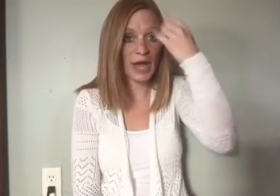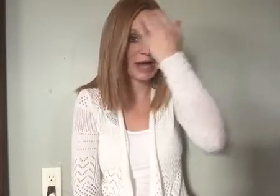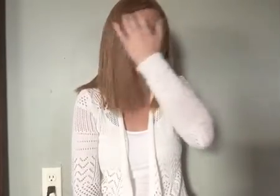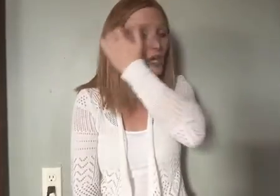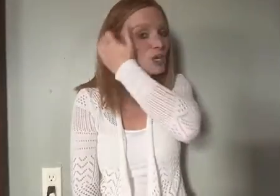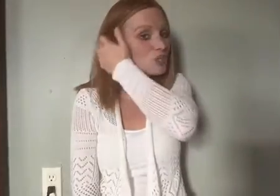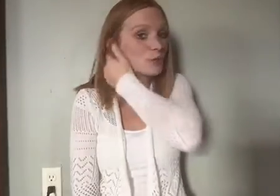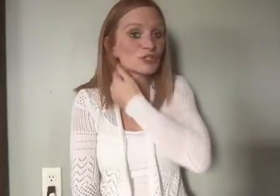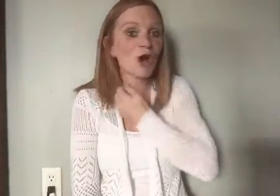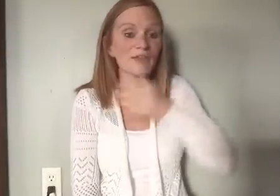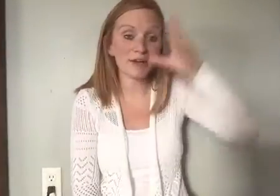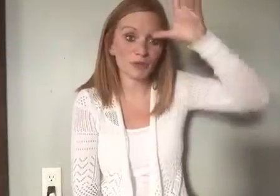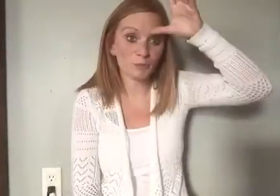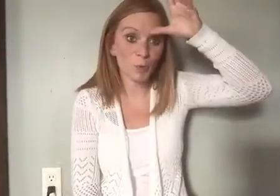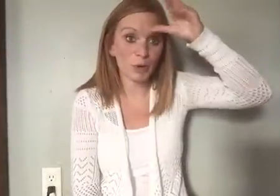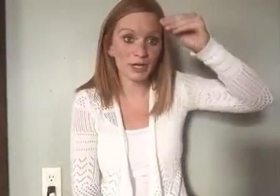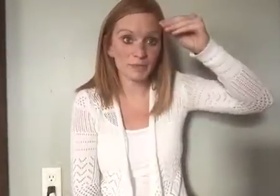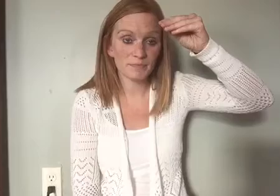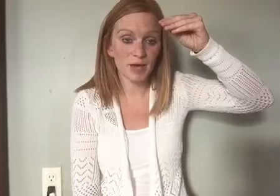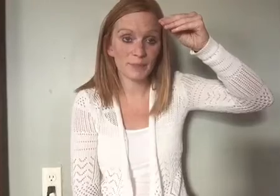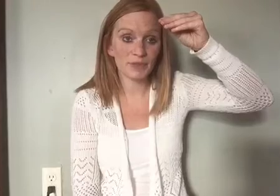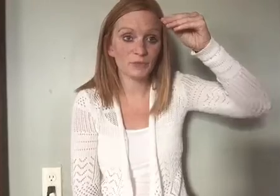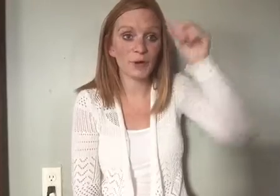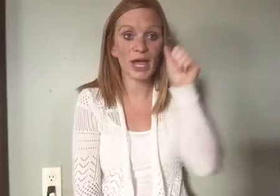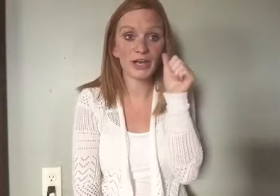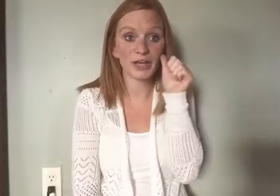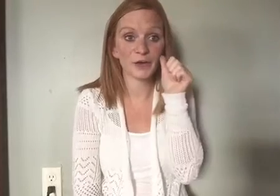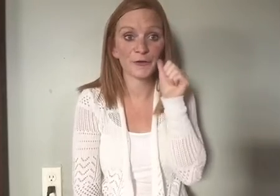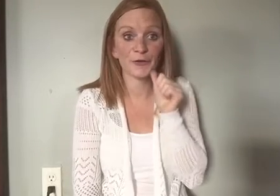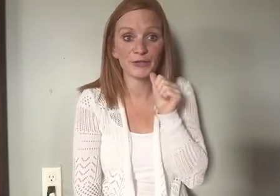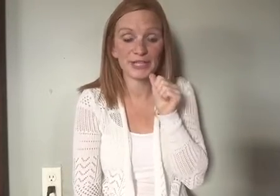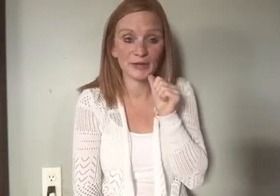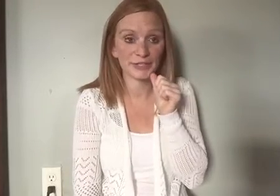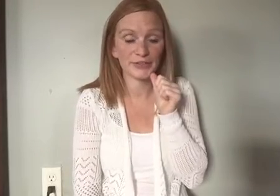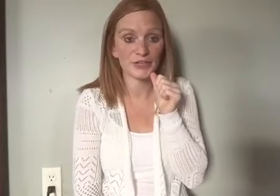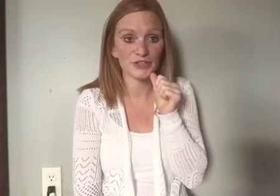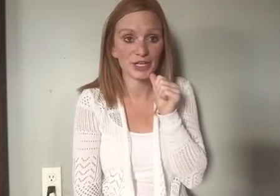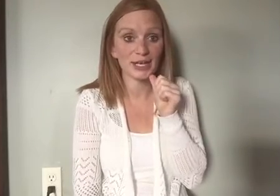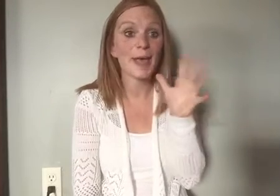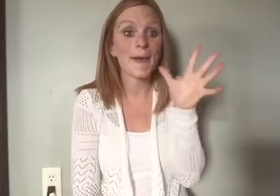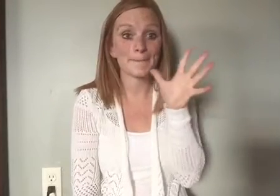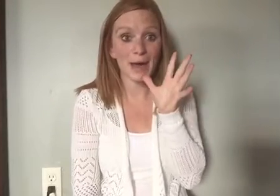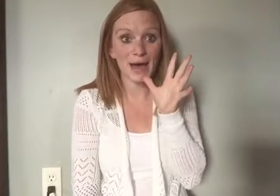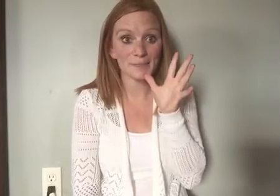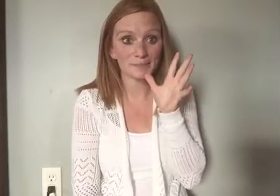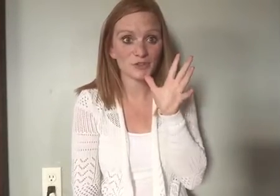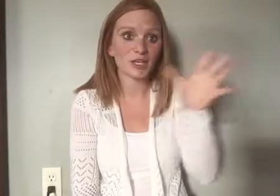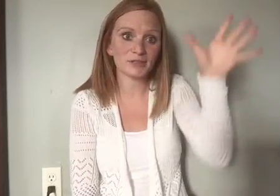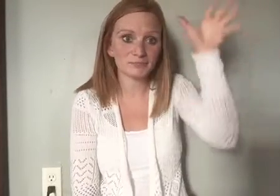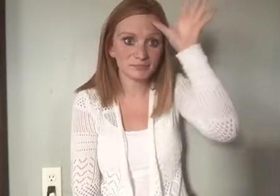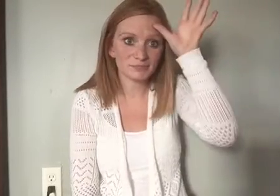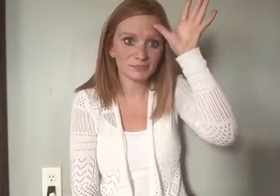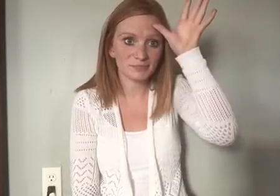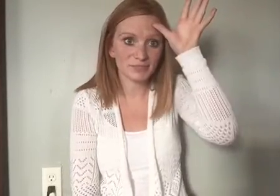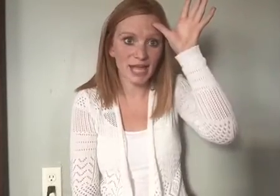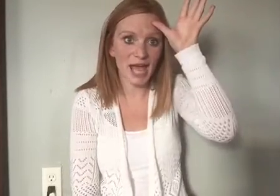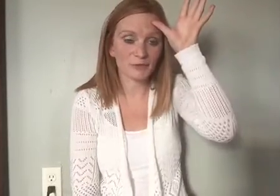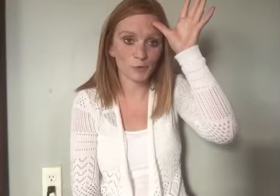forehead. So we saw that for boy, up at the forehead, and girl down near the chin, mom, chin, dad,